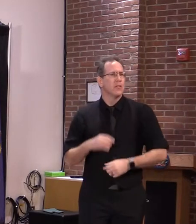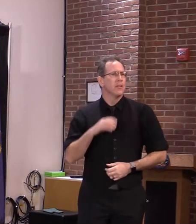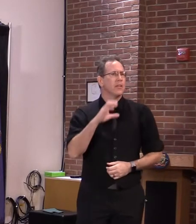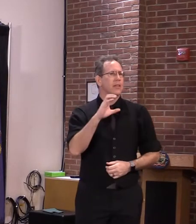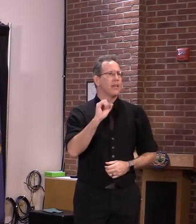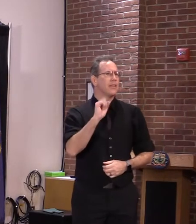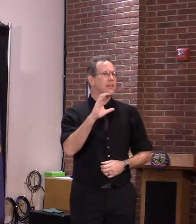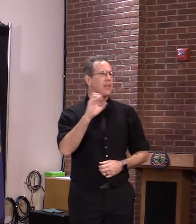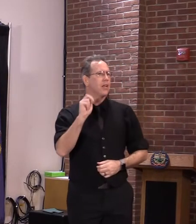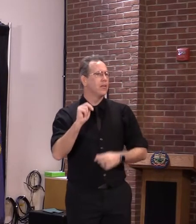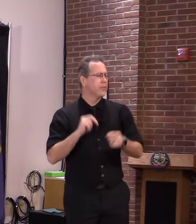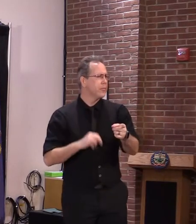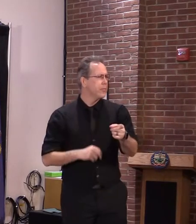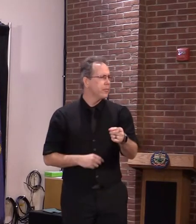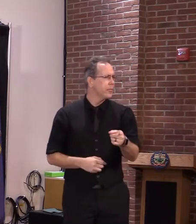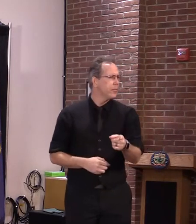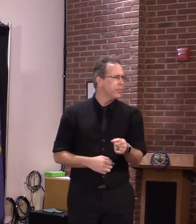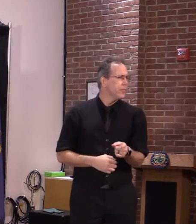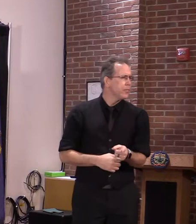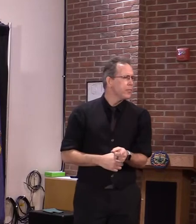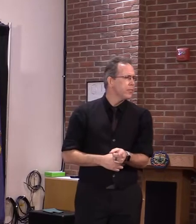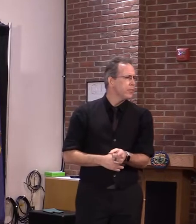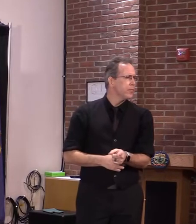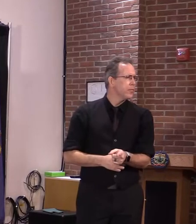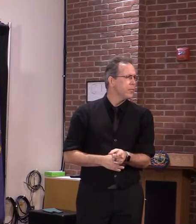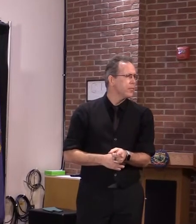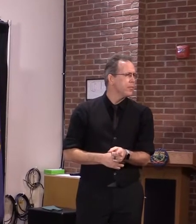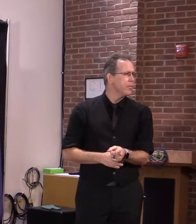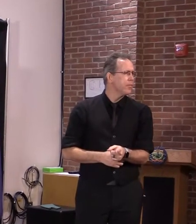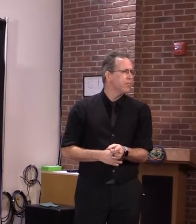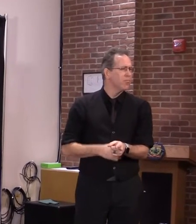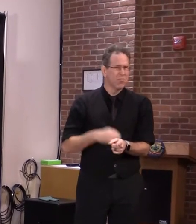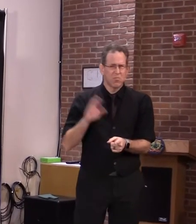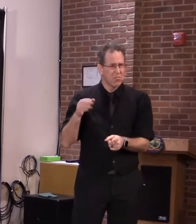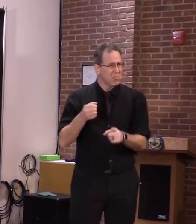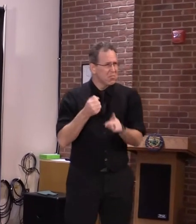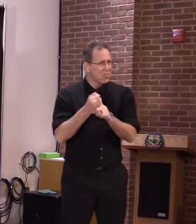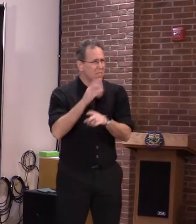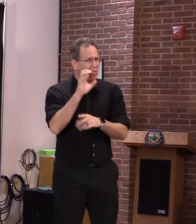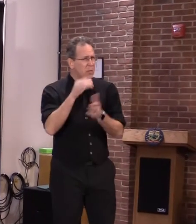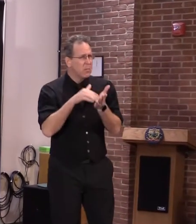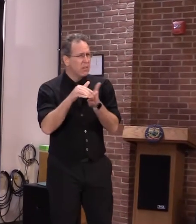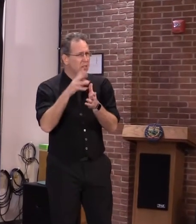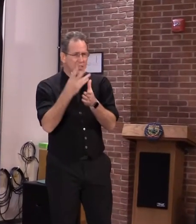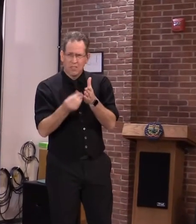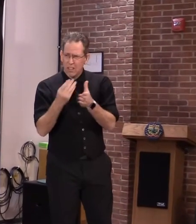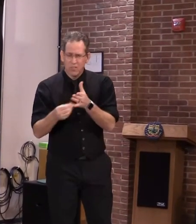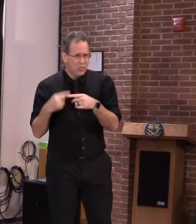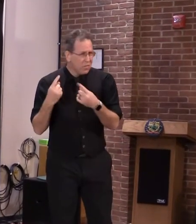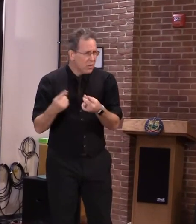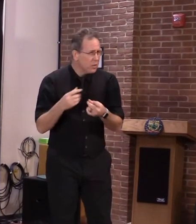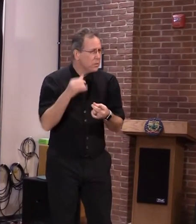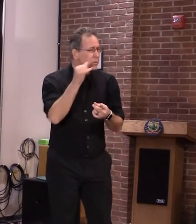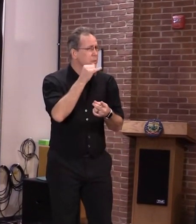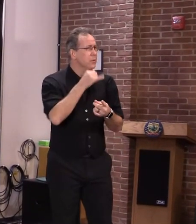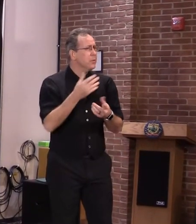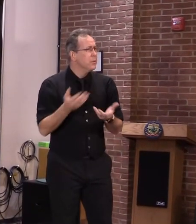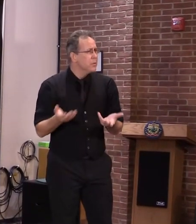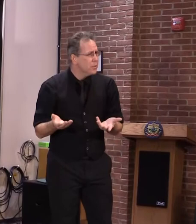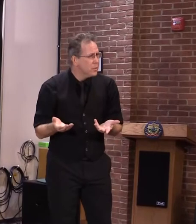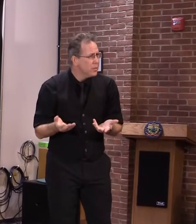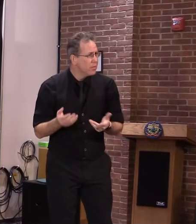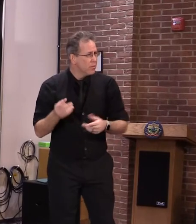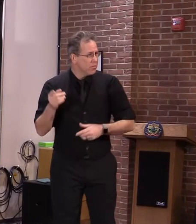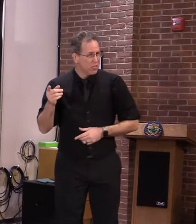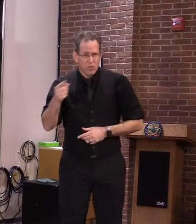course, you know, they're more than a number, they're human beings. Would you mind just sort of reflecting for us on what